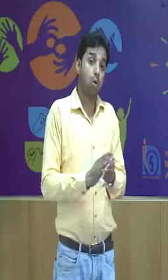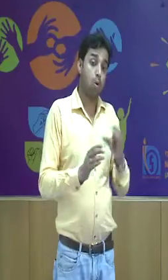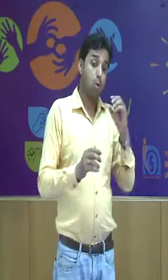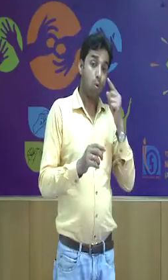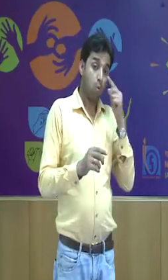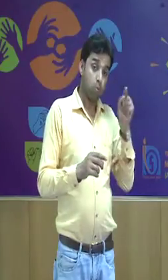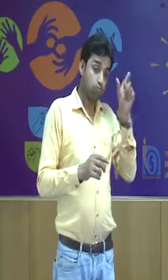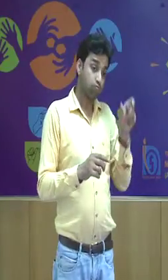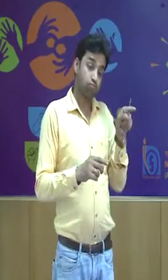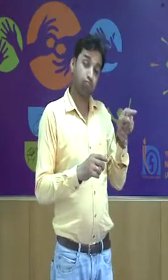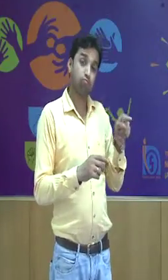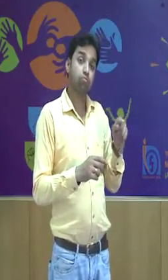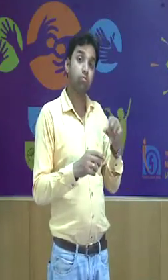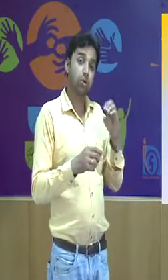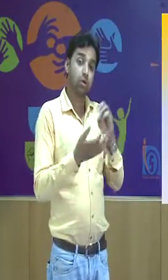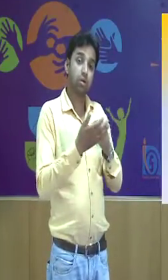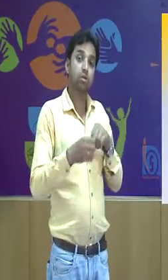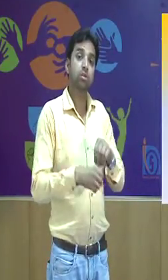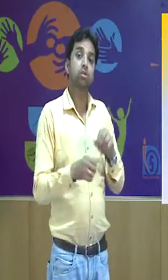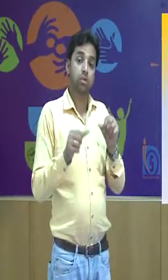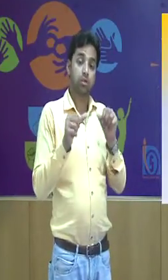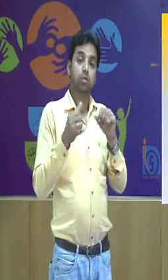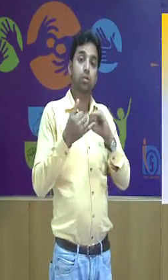condition, like Sati Pratha.